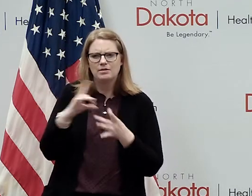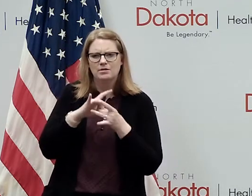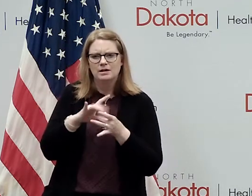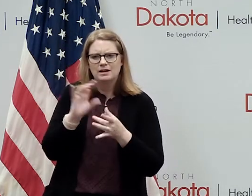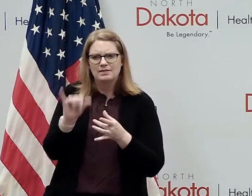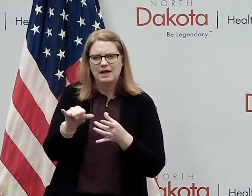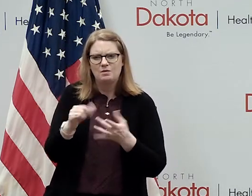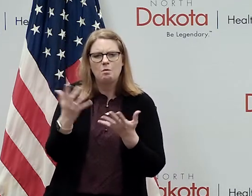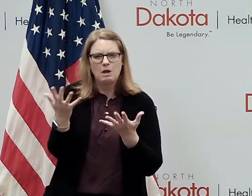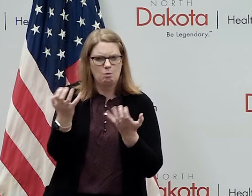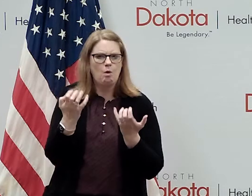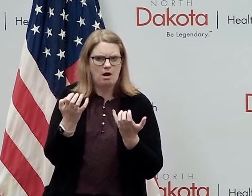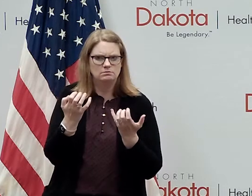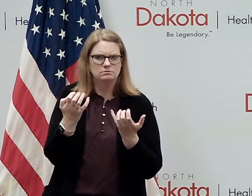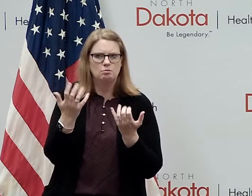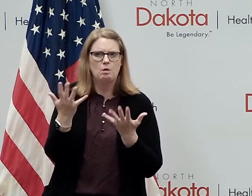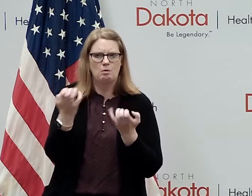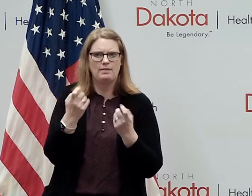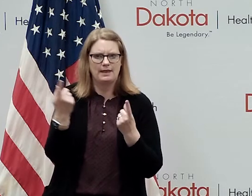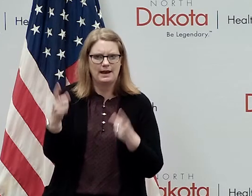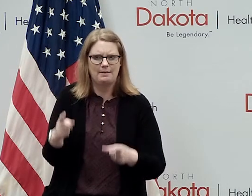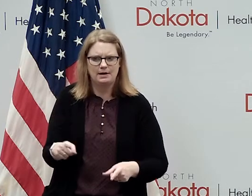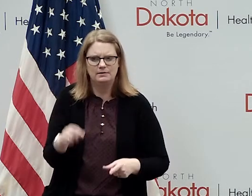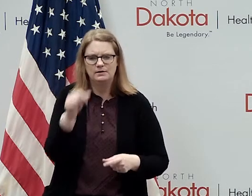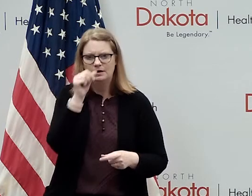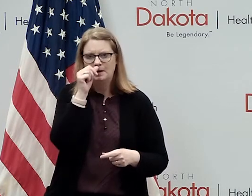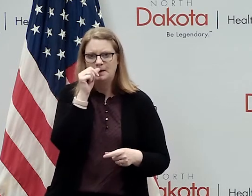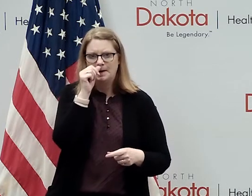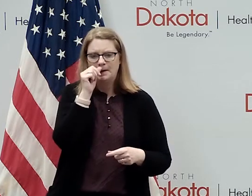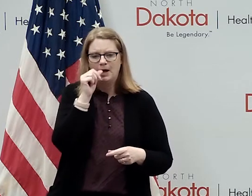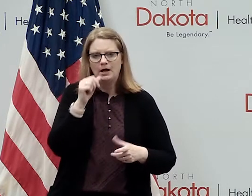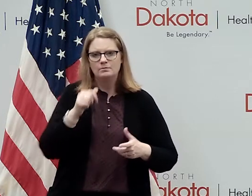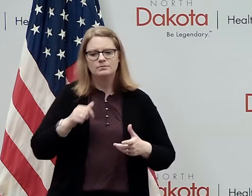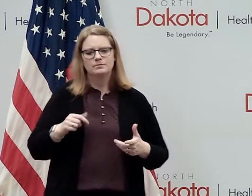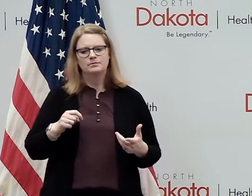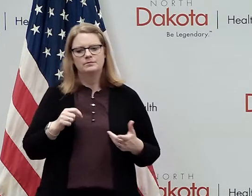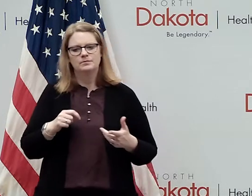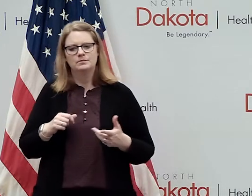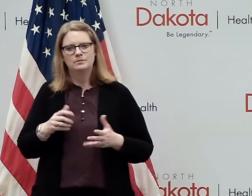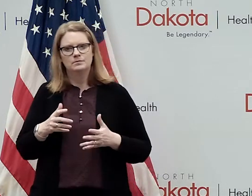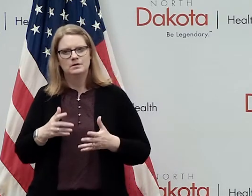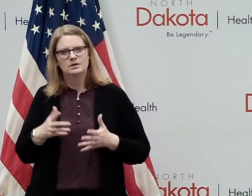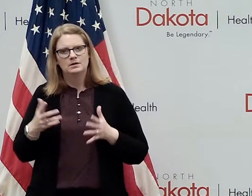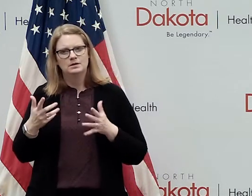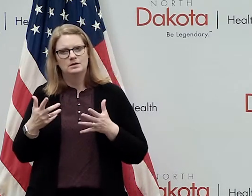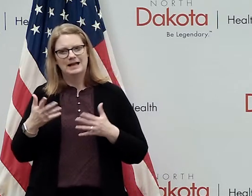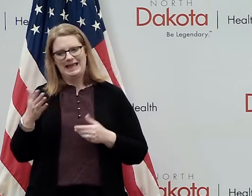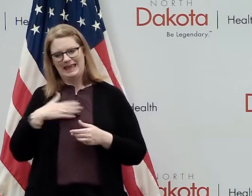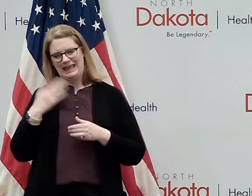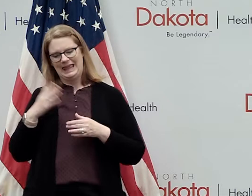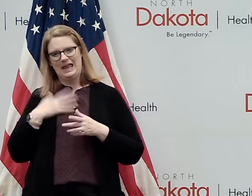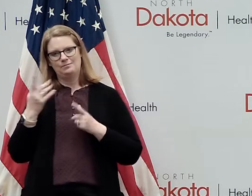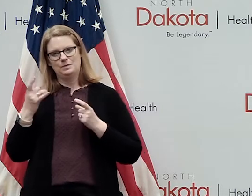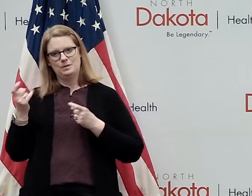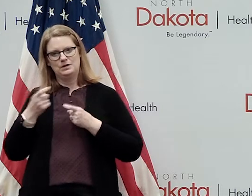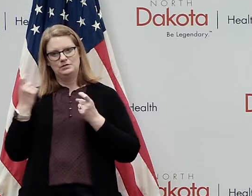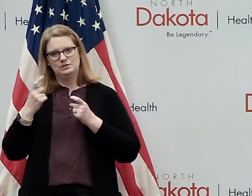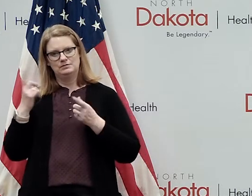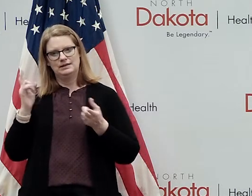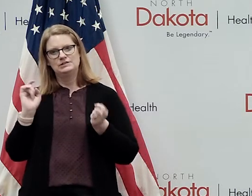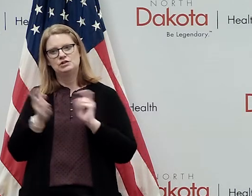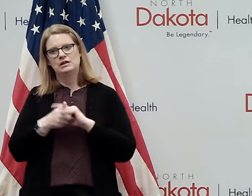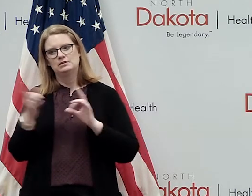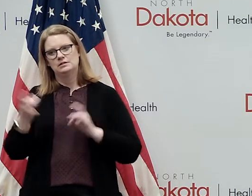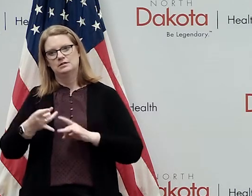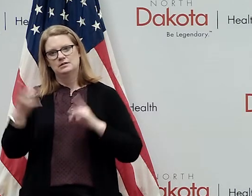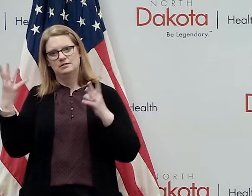contact to happen. We don't want it to happen where a happy reunion turns into a tragedy where we reintroduce COVID